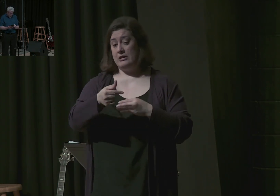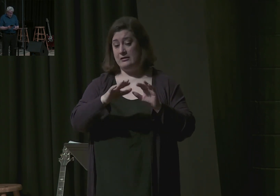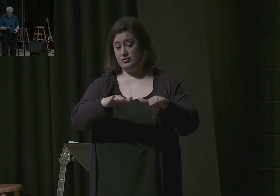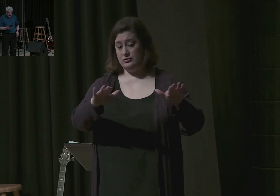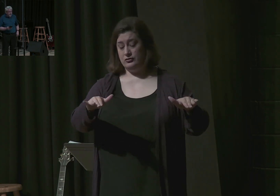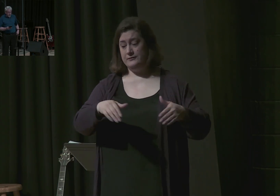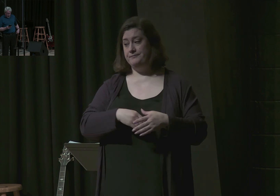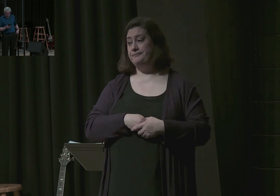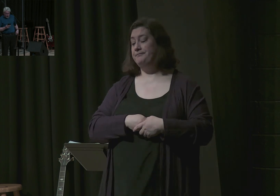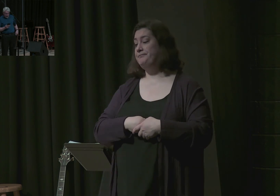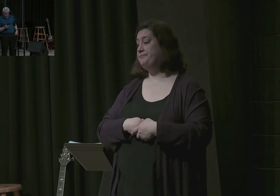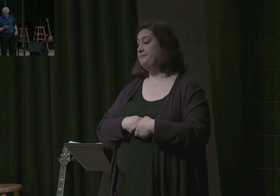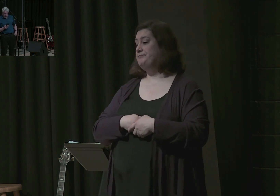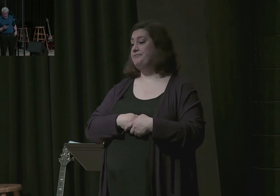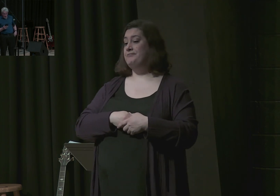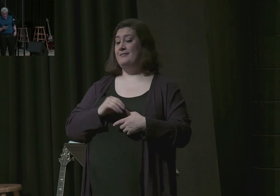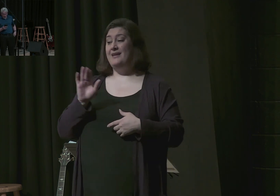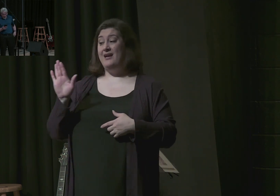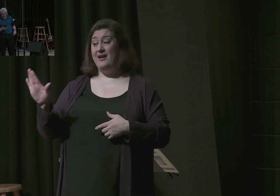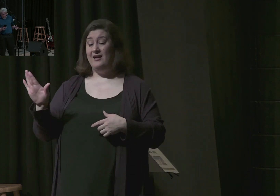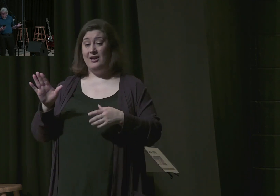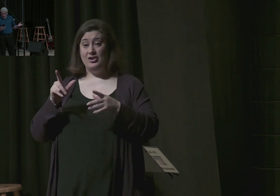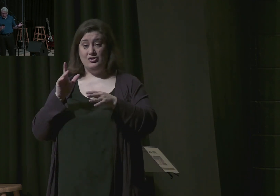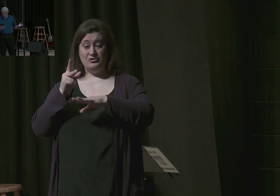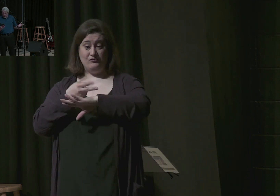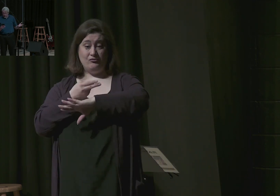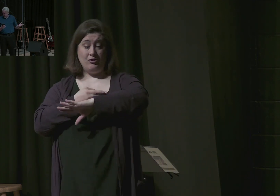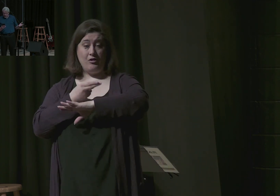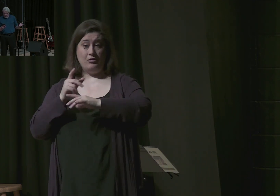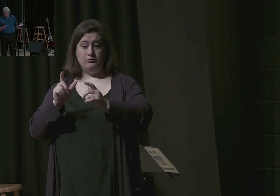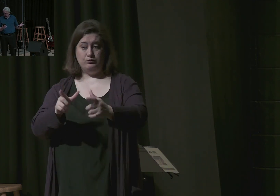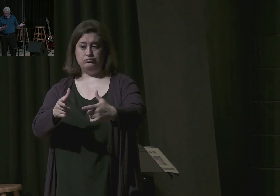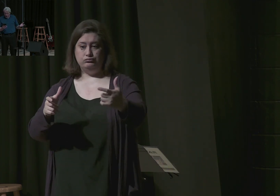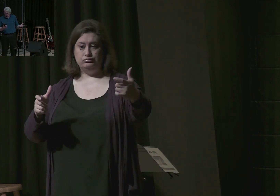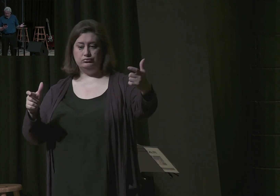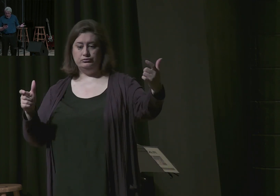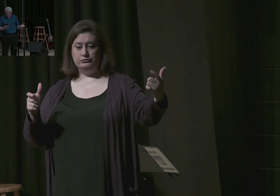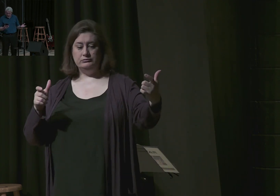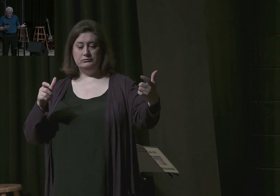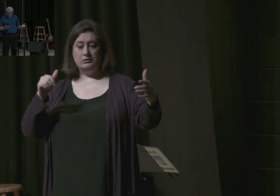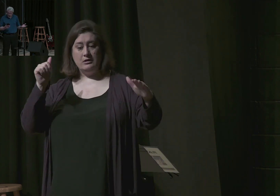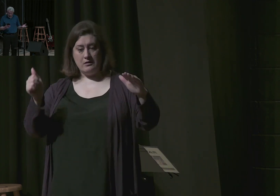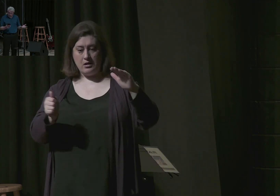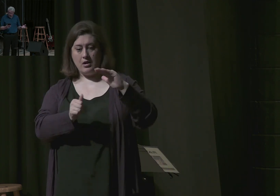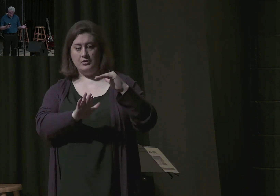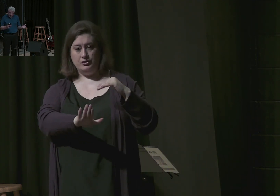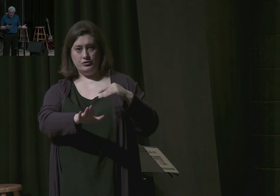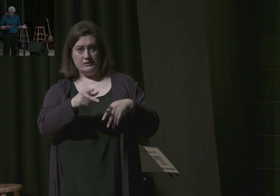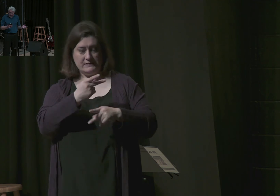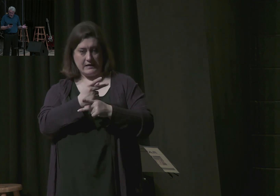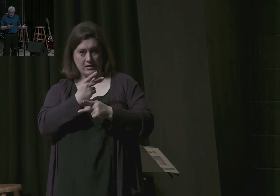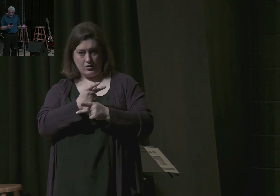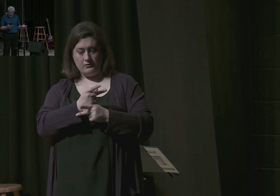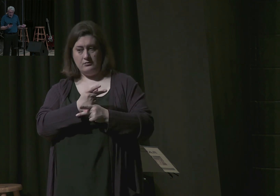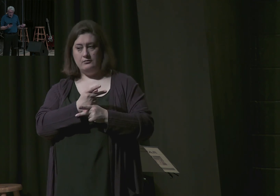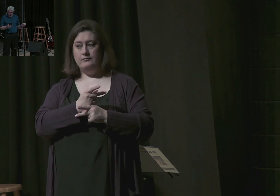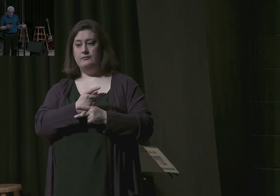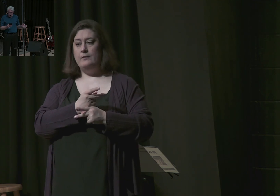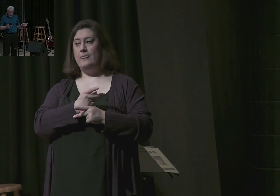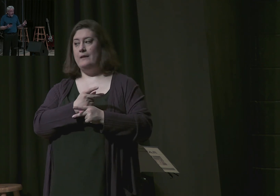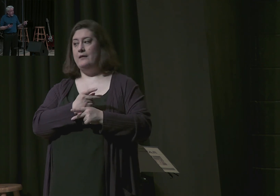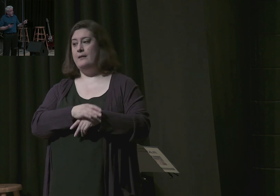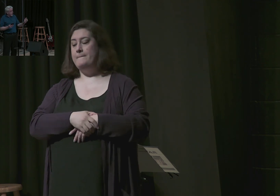be duped out of his wages. He has increased Laban's flock, all the while possibly not realizing the flock